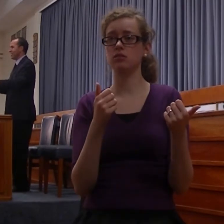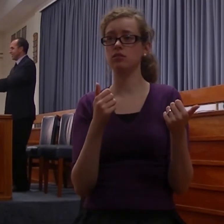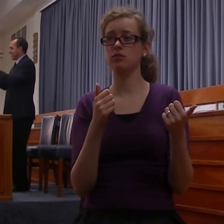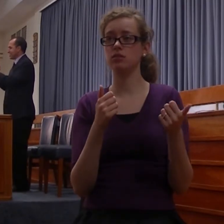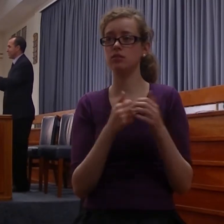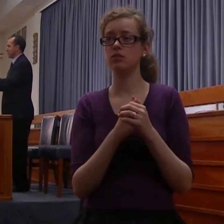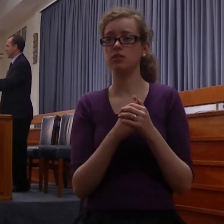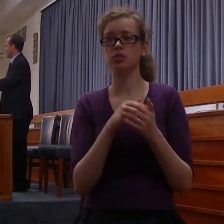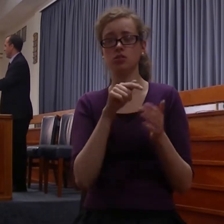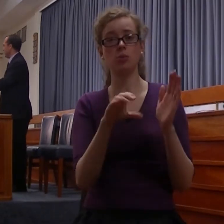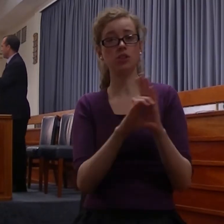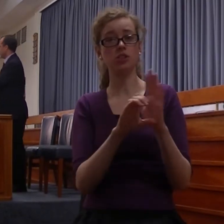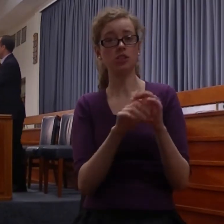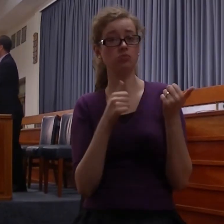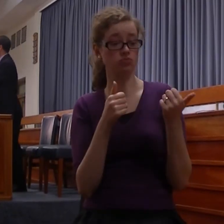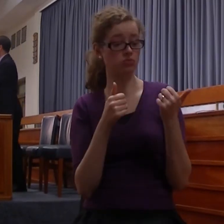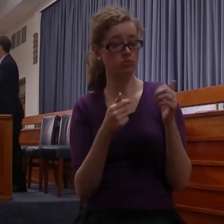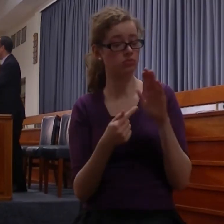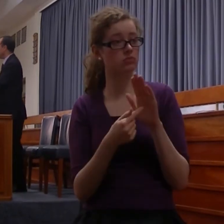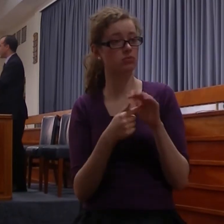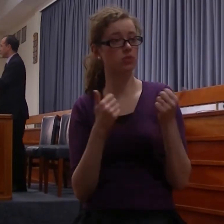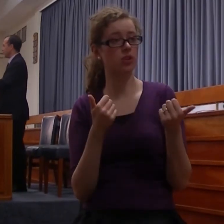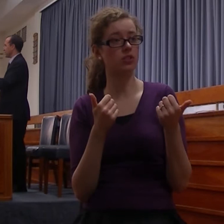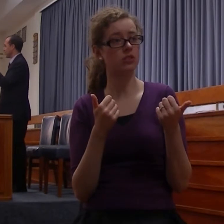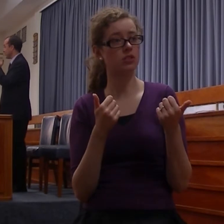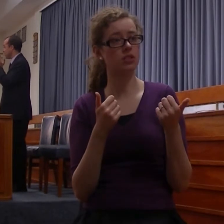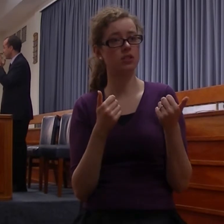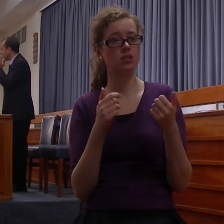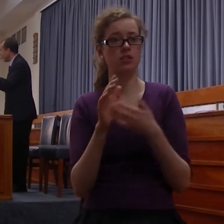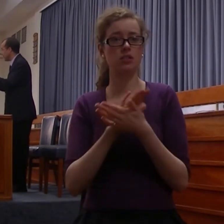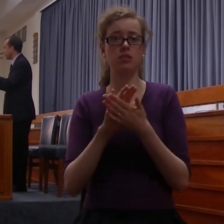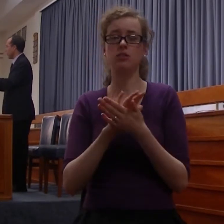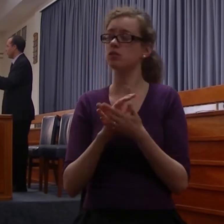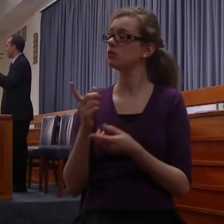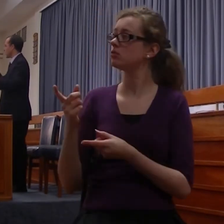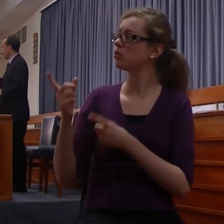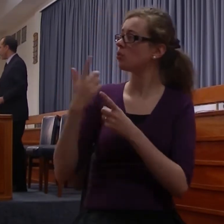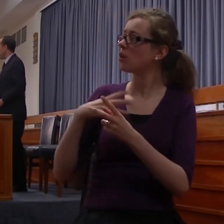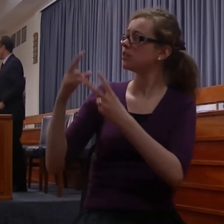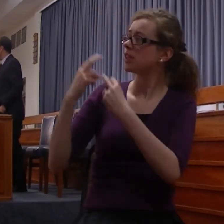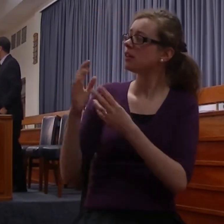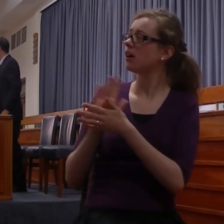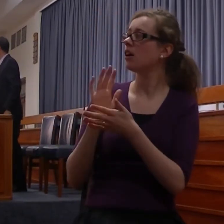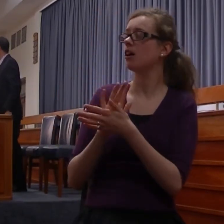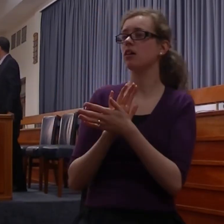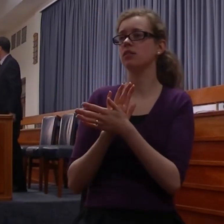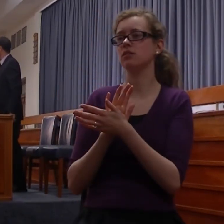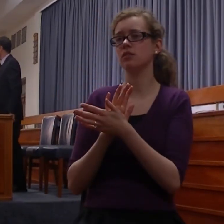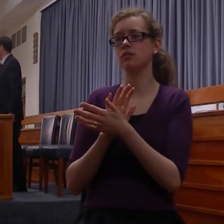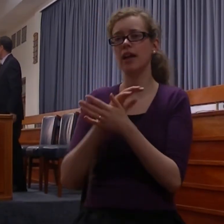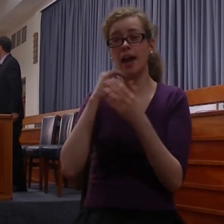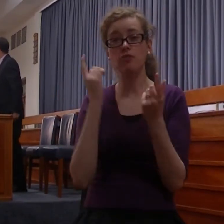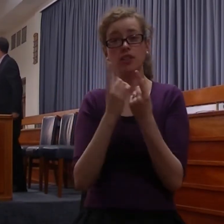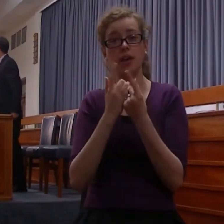persevering. Oh, you think about any good aspect you can think about. That church was really involved